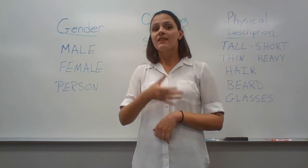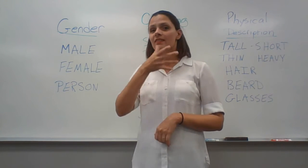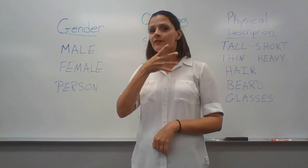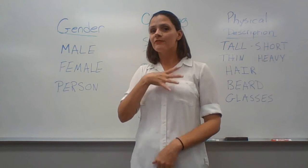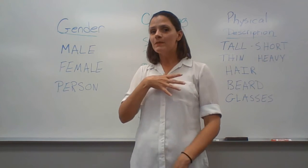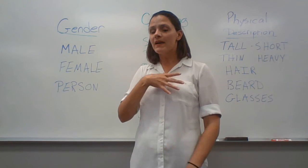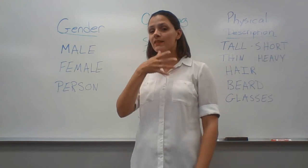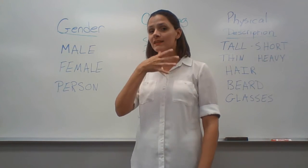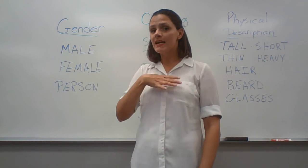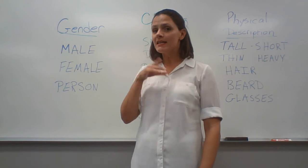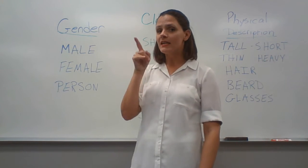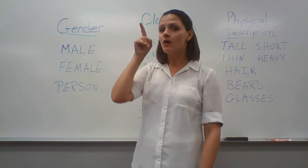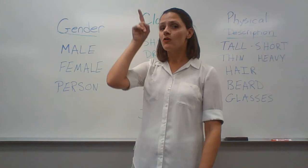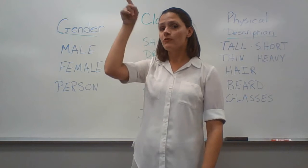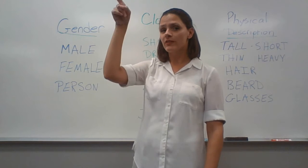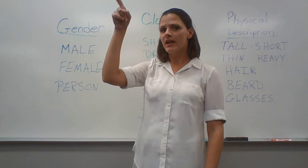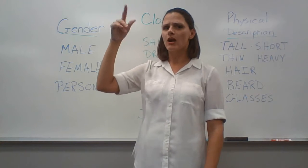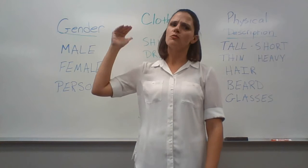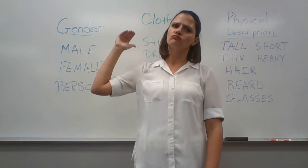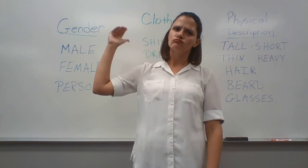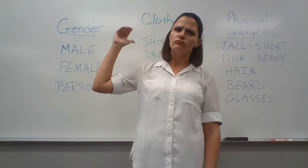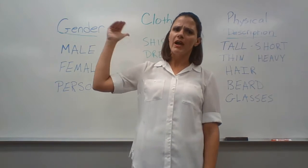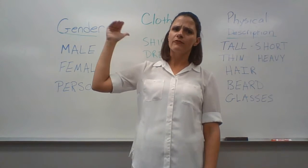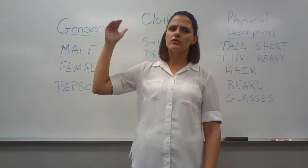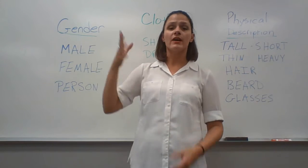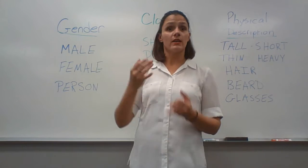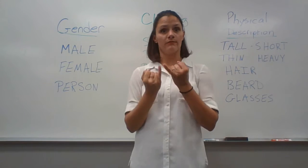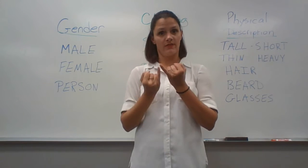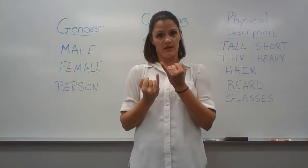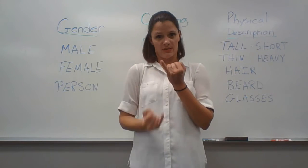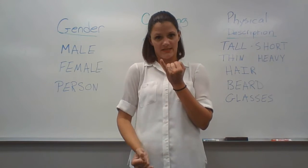the female, the lady over there, average height and very skinny.